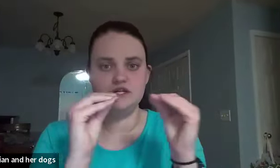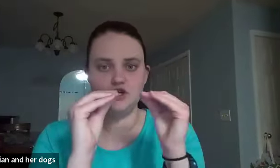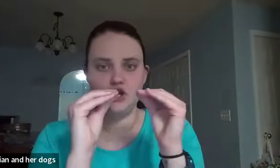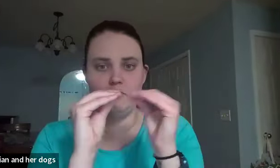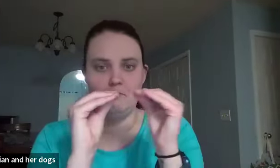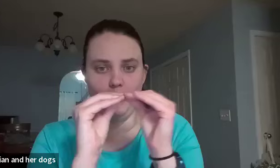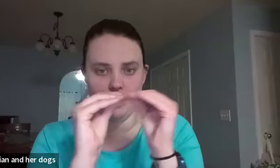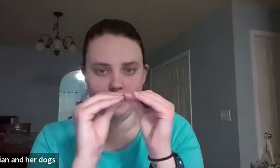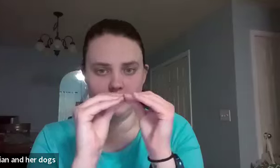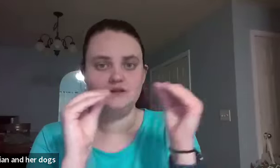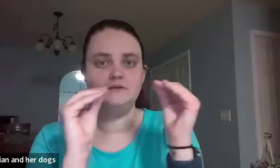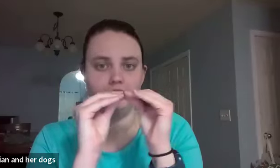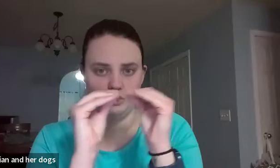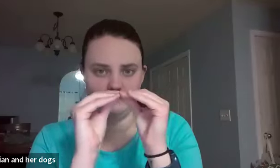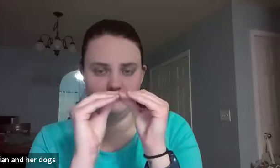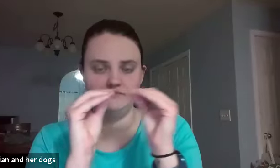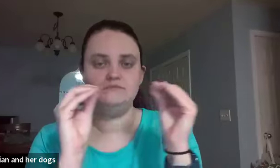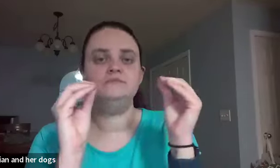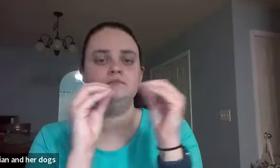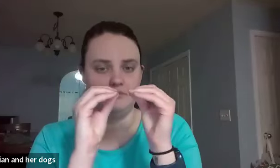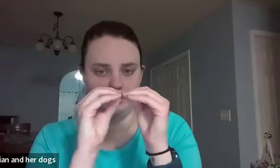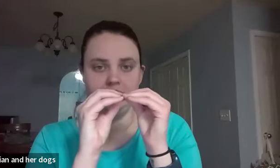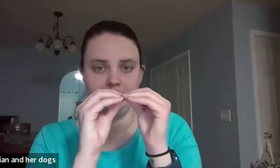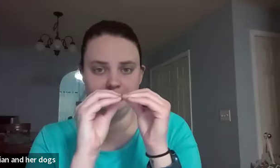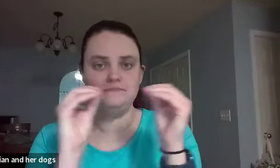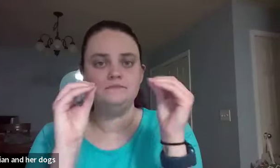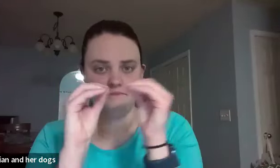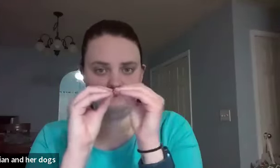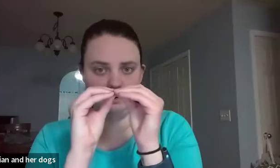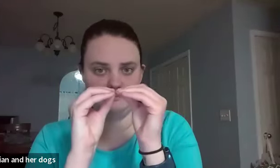and you're going to go more, more, more, more.